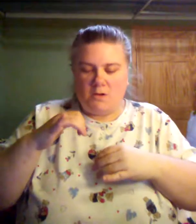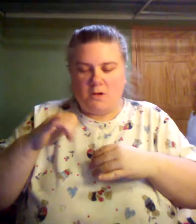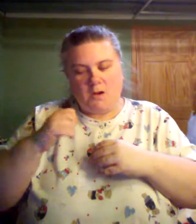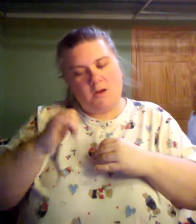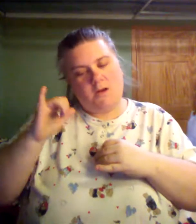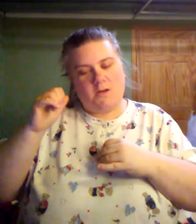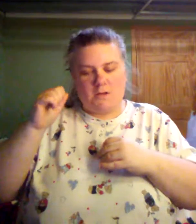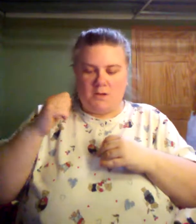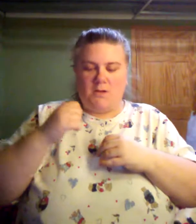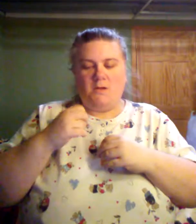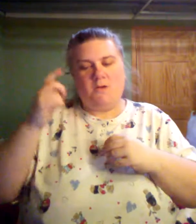for you